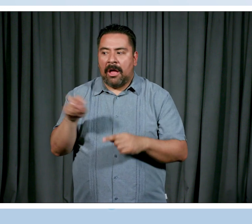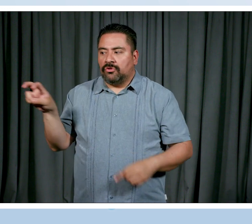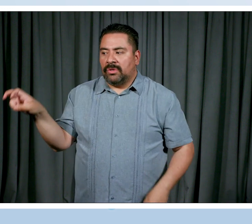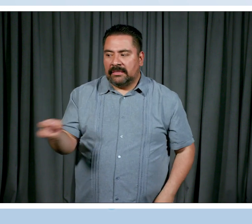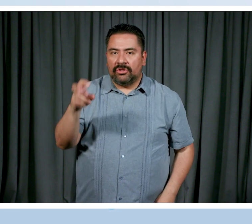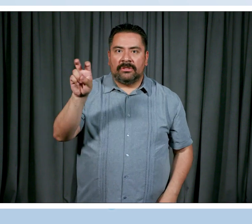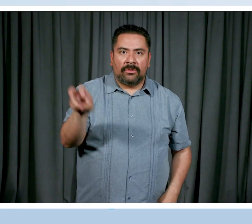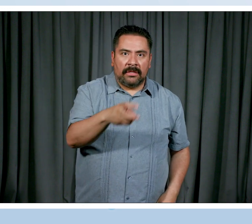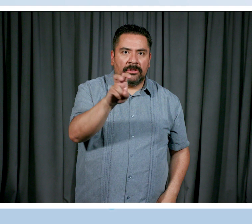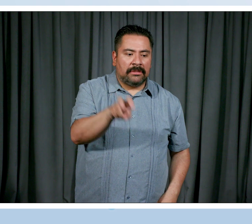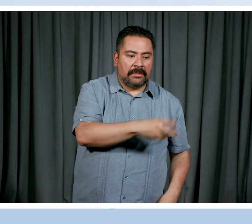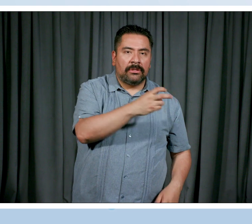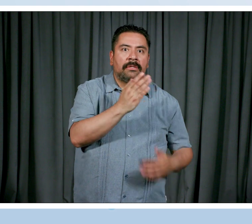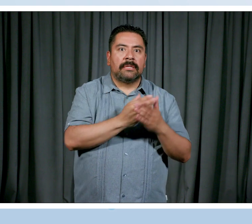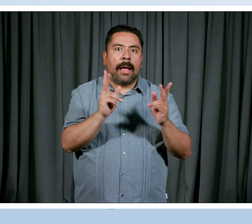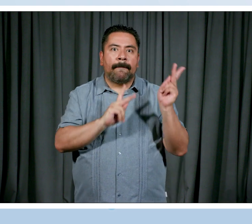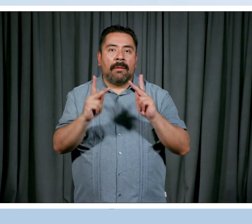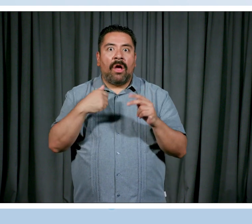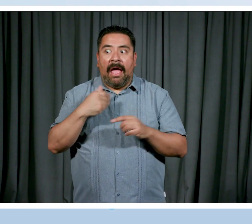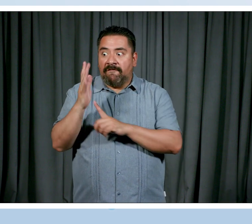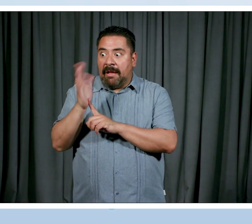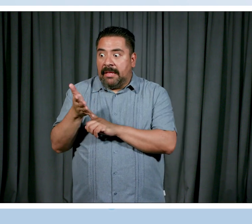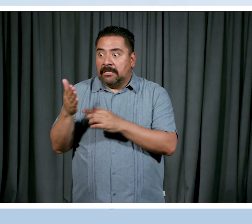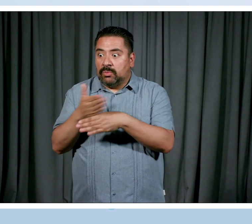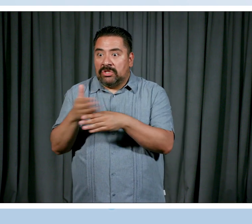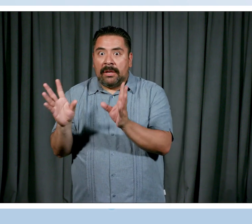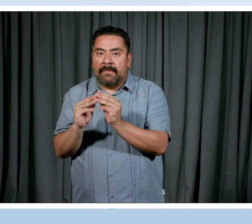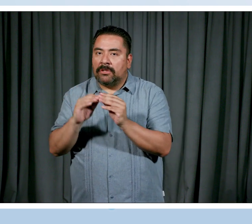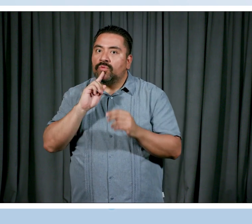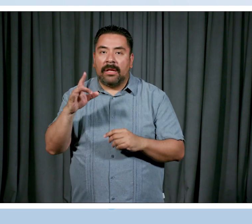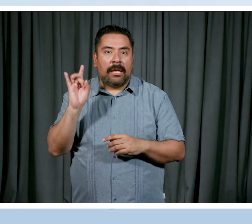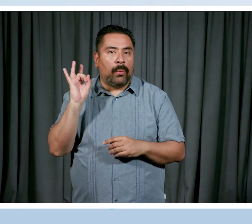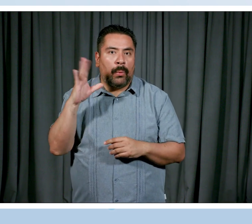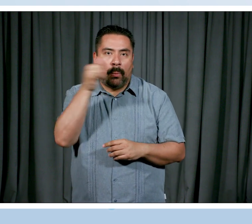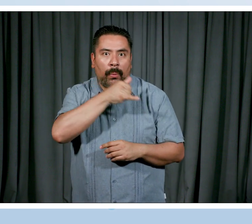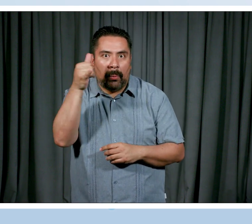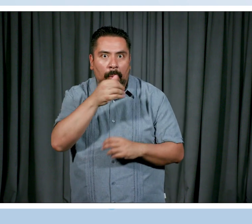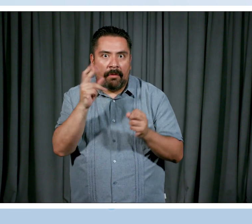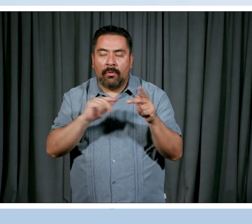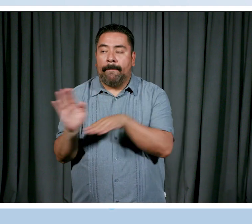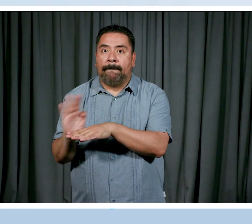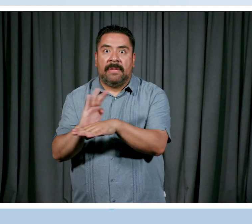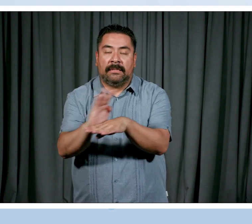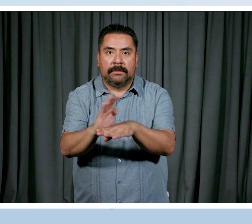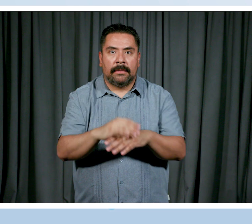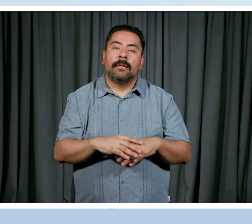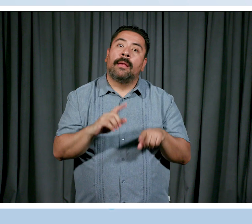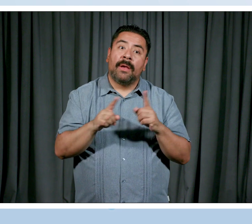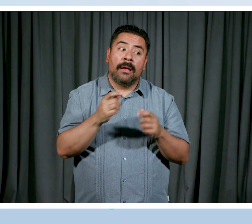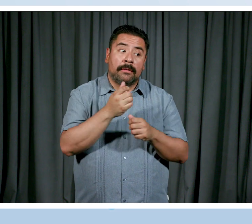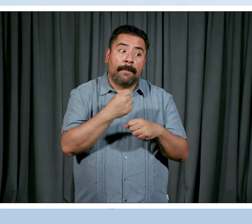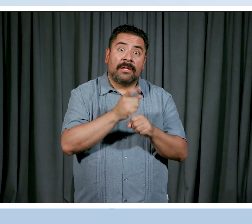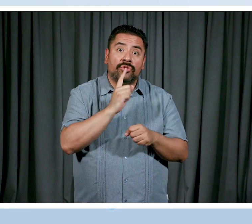always 5 minutes between meetings. This back-to-back thing is so outrageous and everyone's doing it. Making sure that you have food to eat or